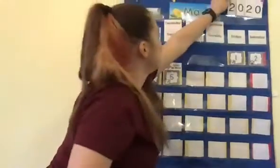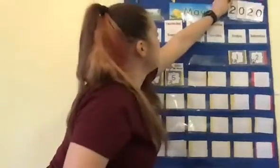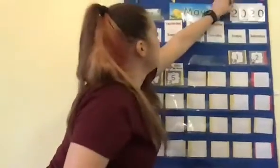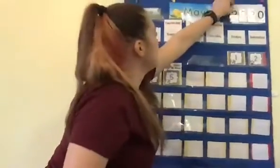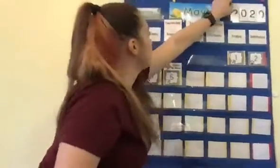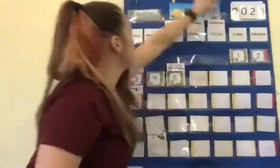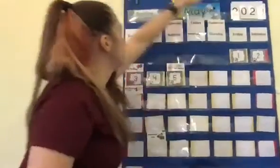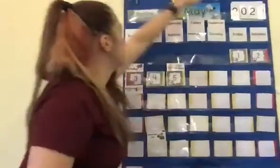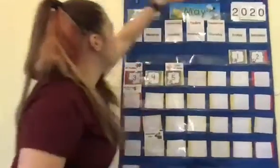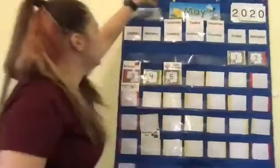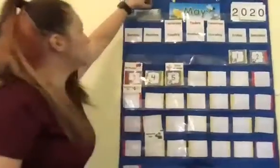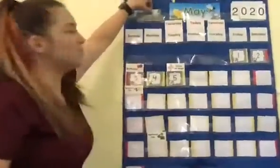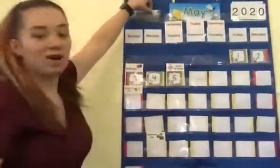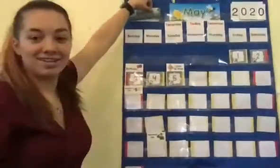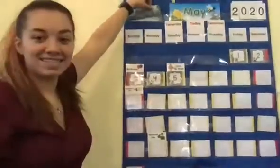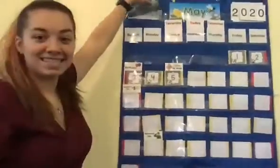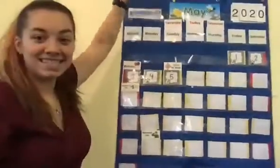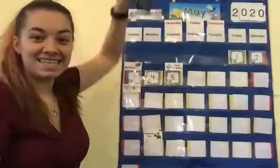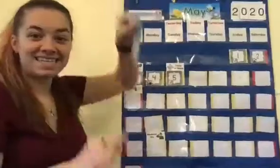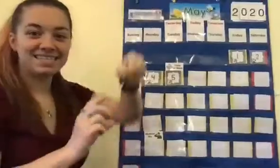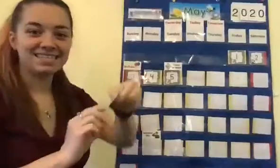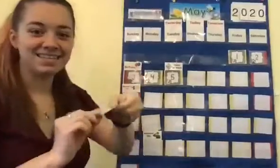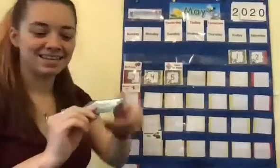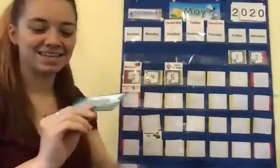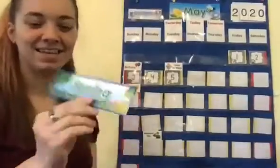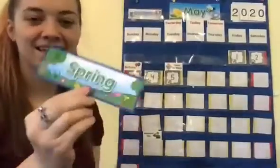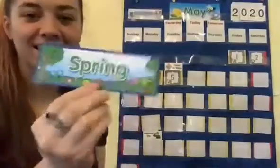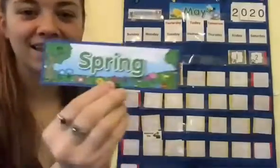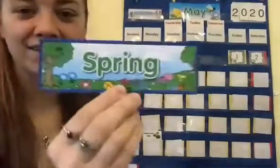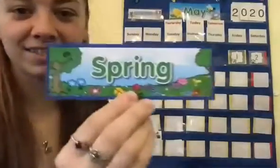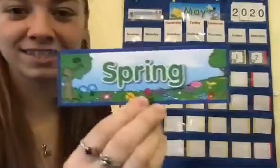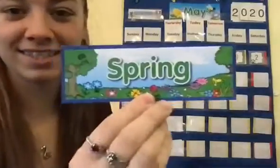And then we're gonna go to our season. And our season is?